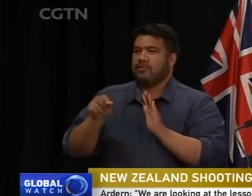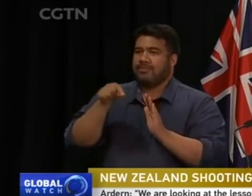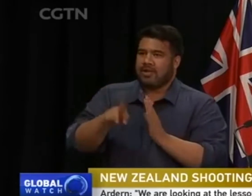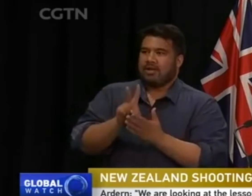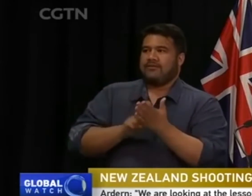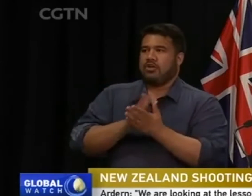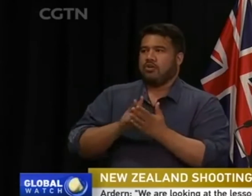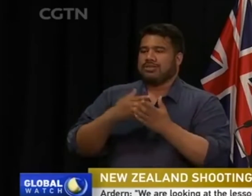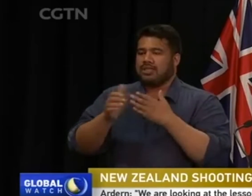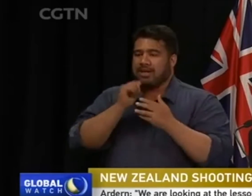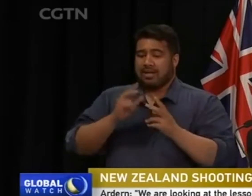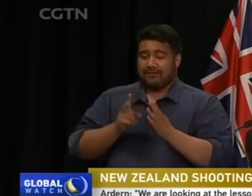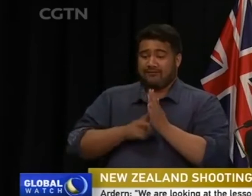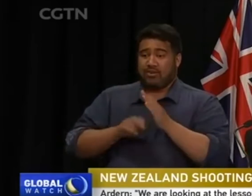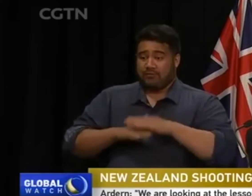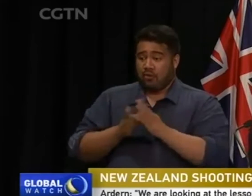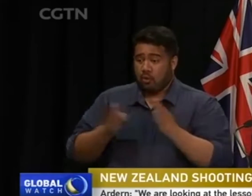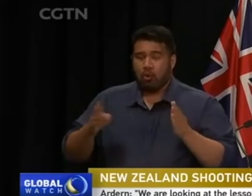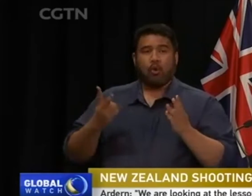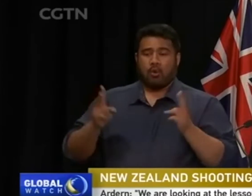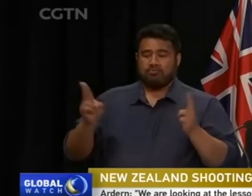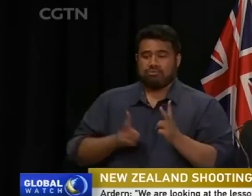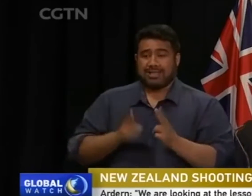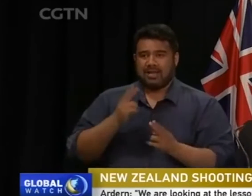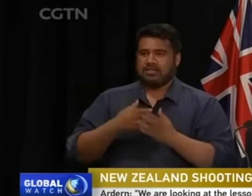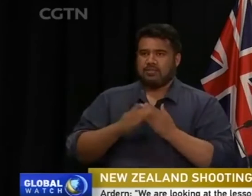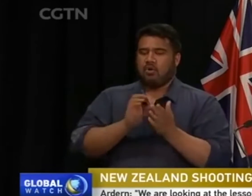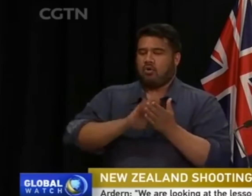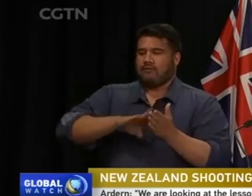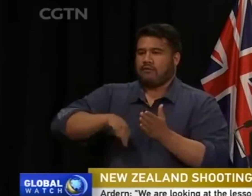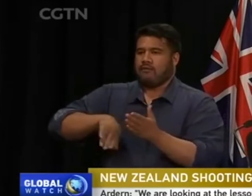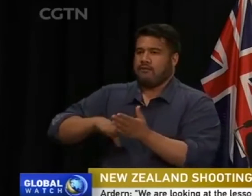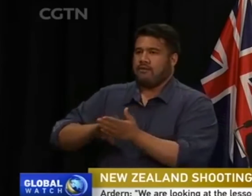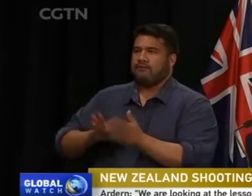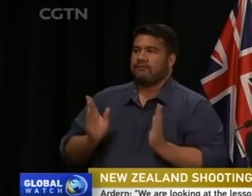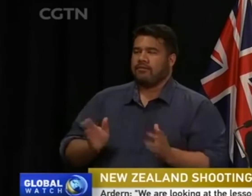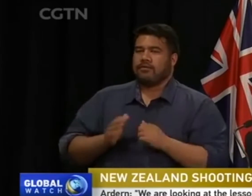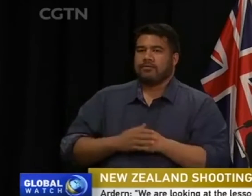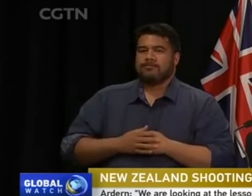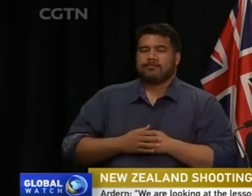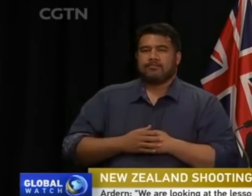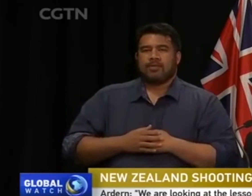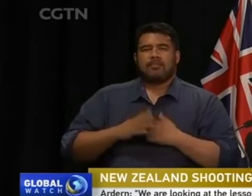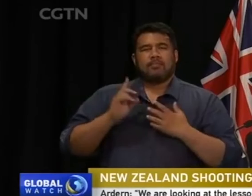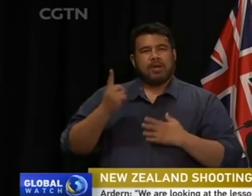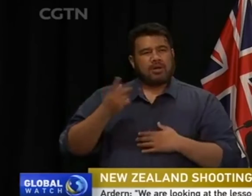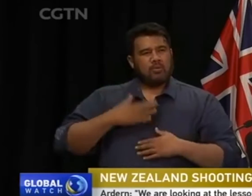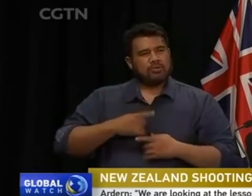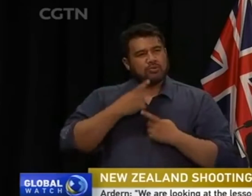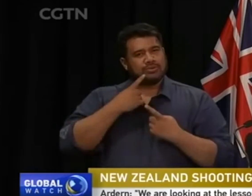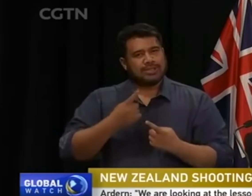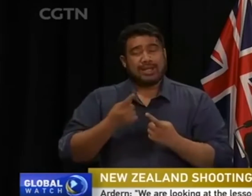video in any form, whether it's cut or in fill. The point that I would like to make, though, is, obviously there's been